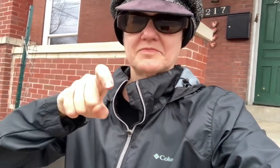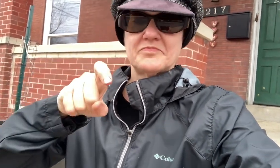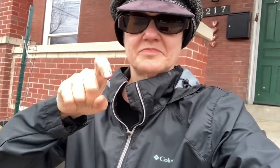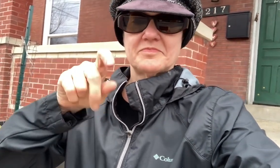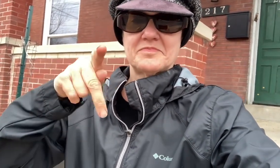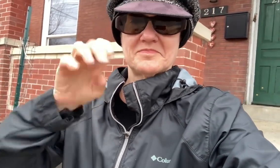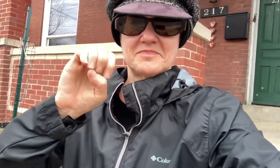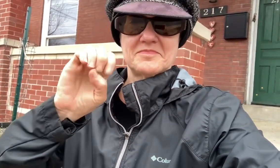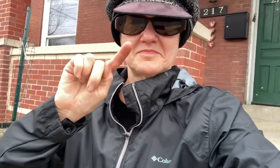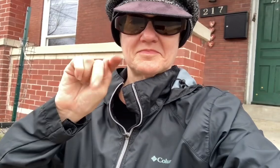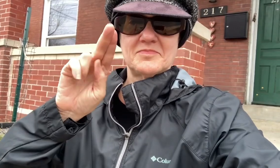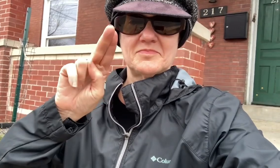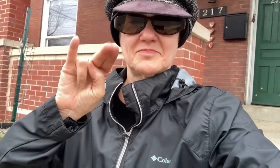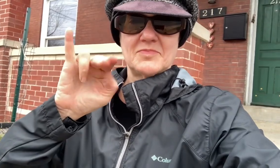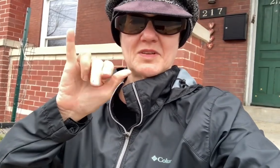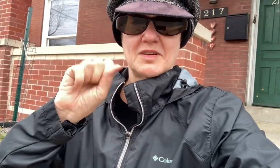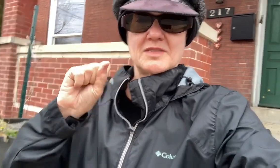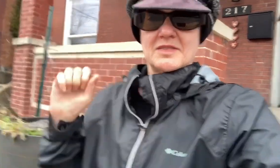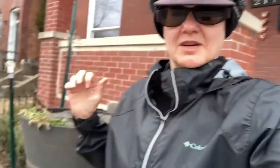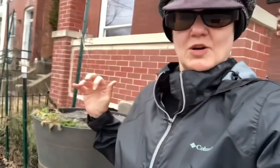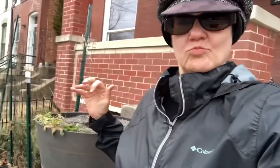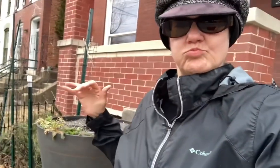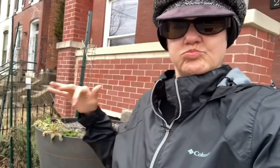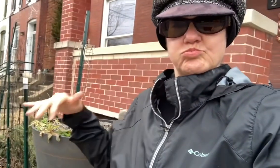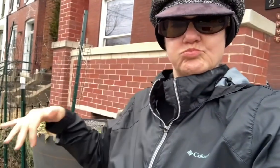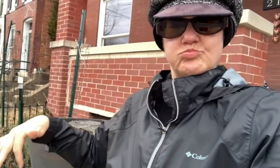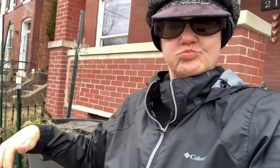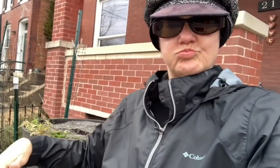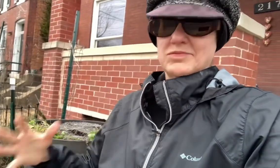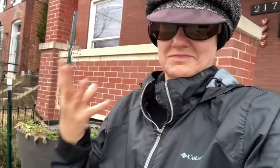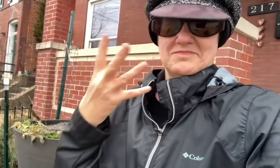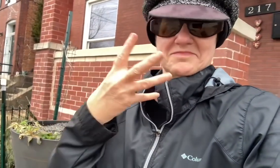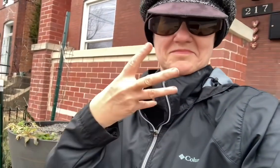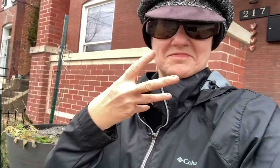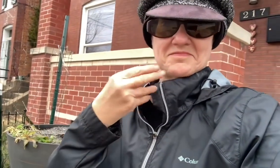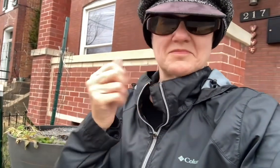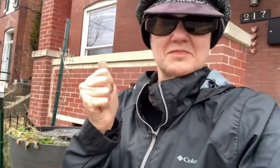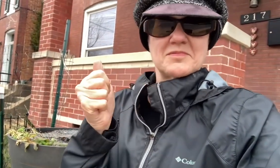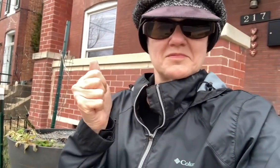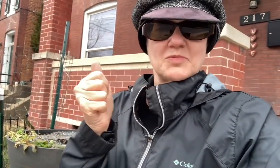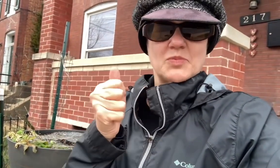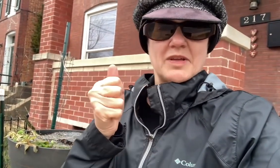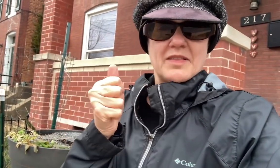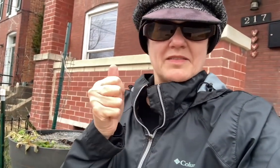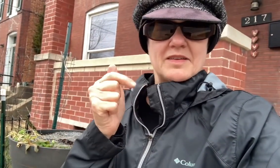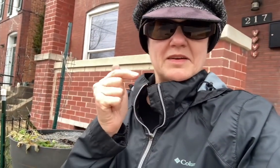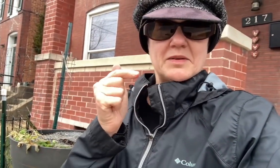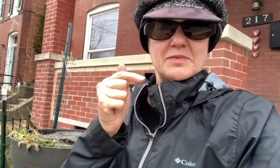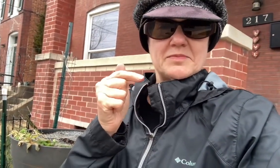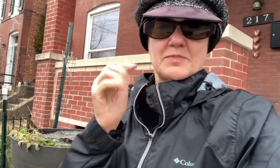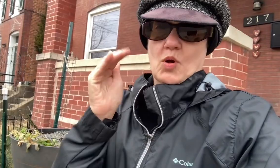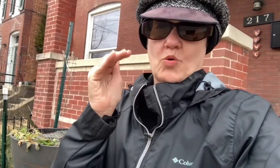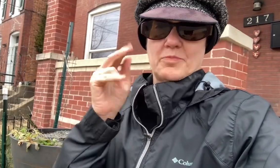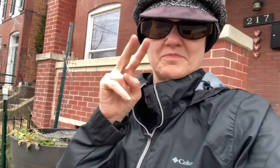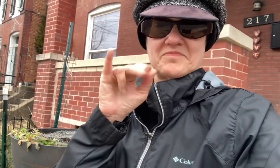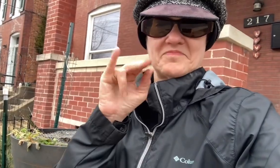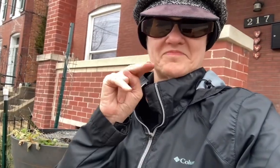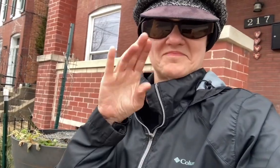Summer, we'll switch those for petunias, and those really cascade over beautifully, and